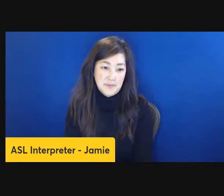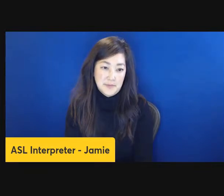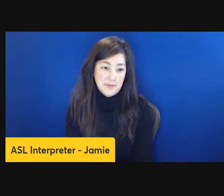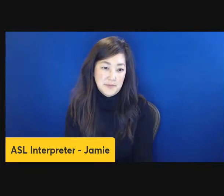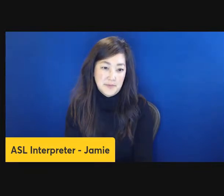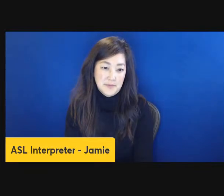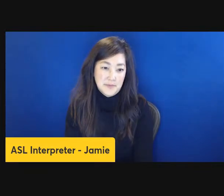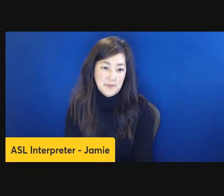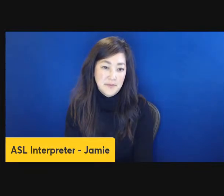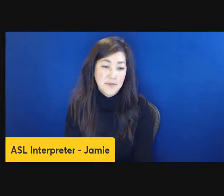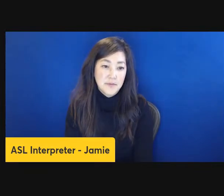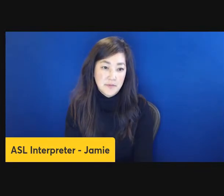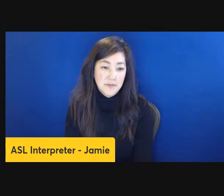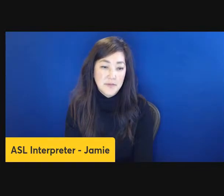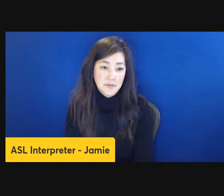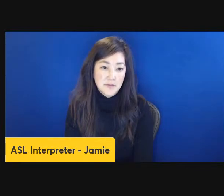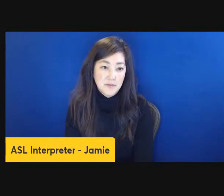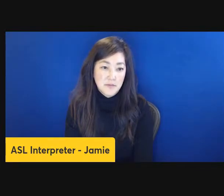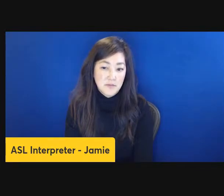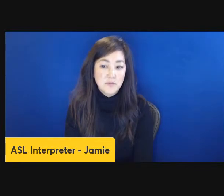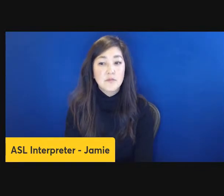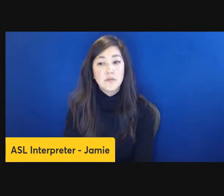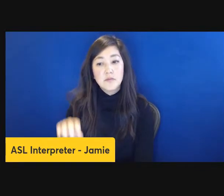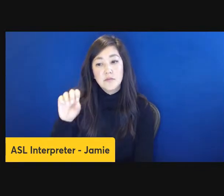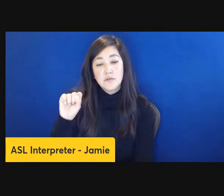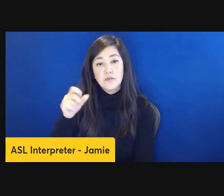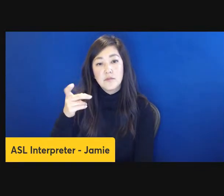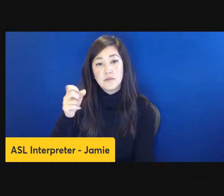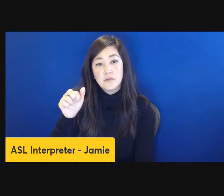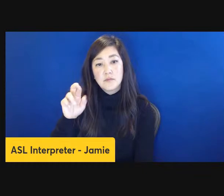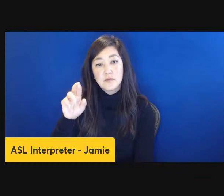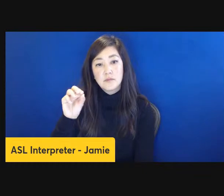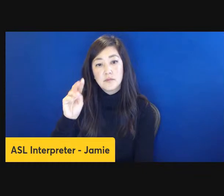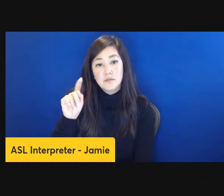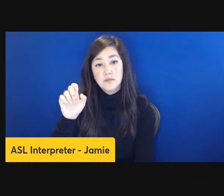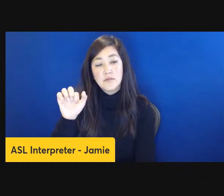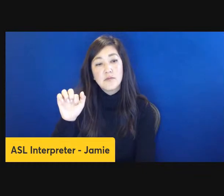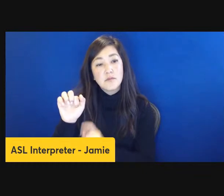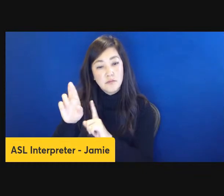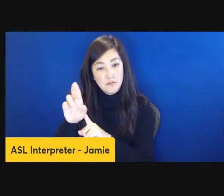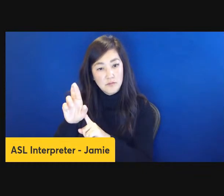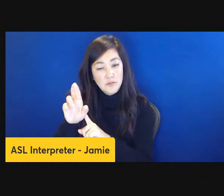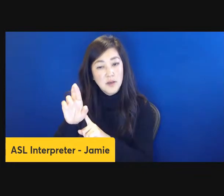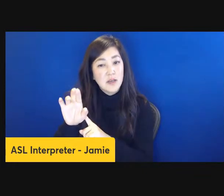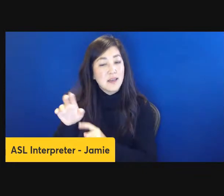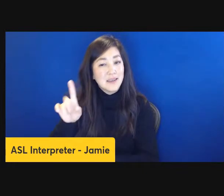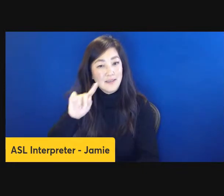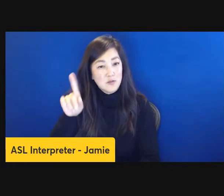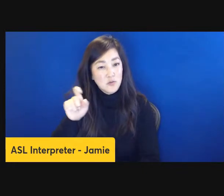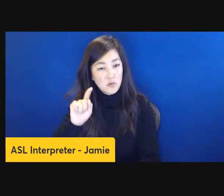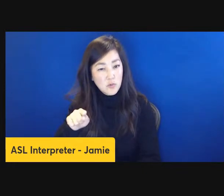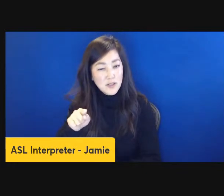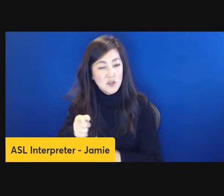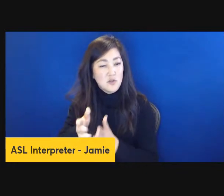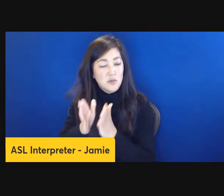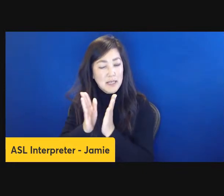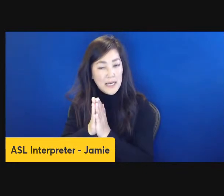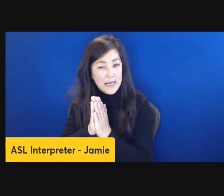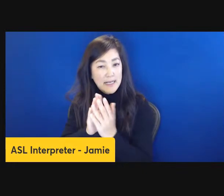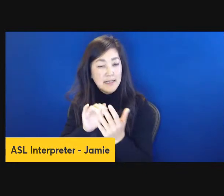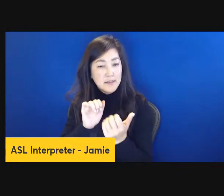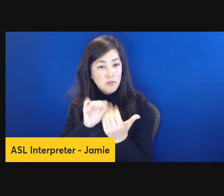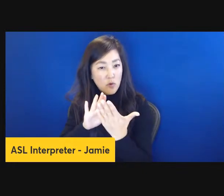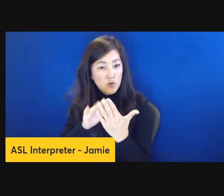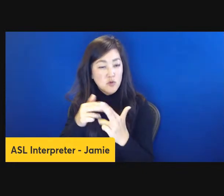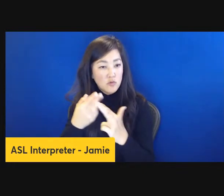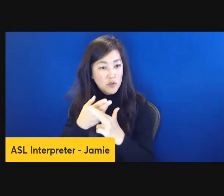the specifics of the spirometer, though, this history illustrates that the questions we ask, the methods we use,